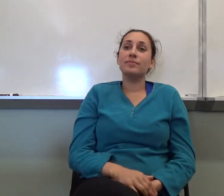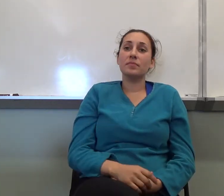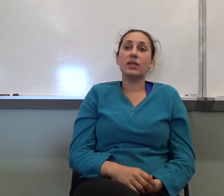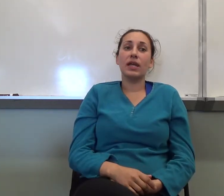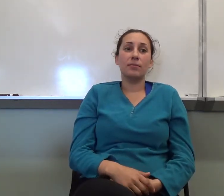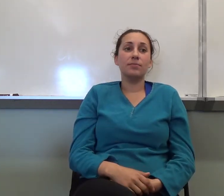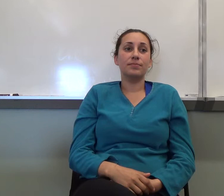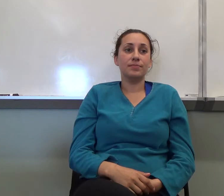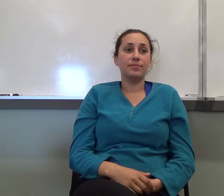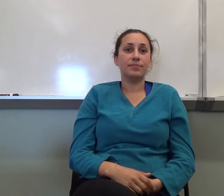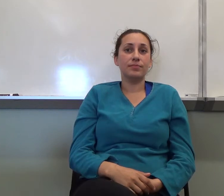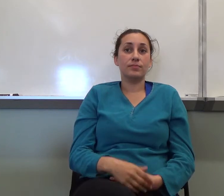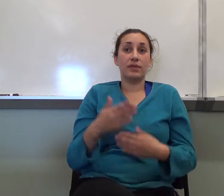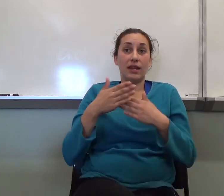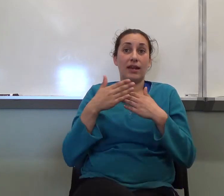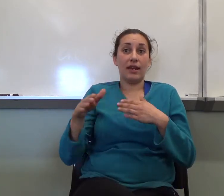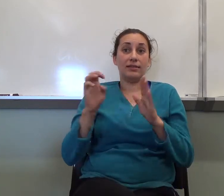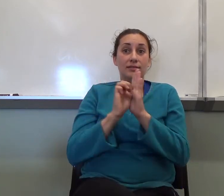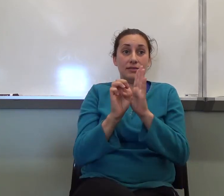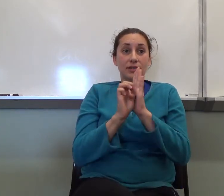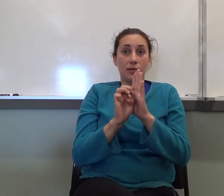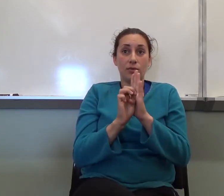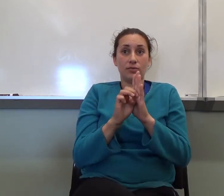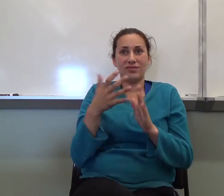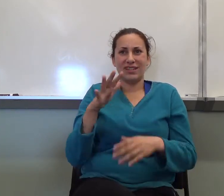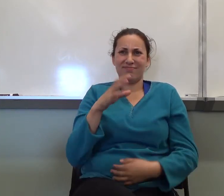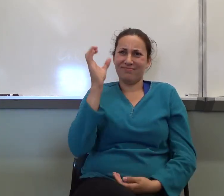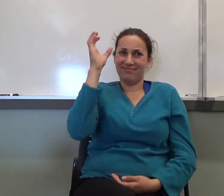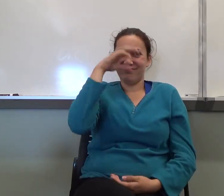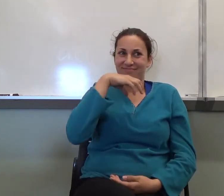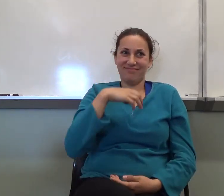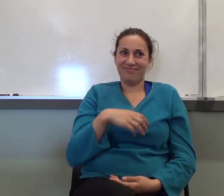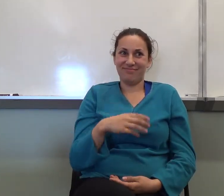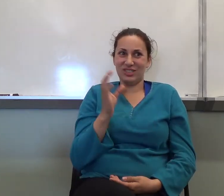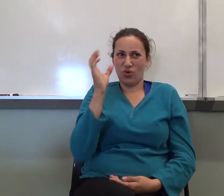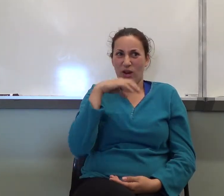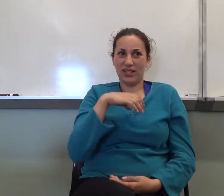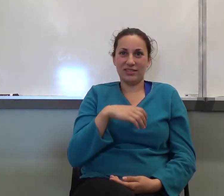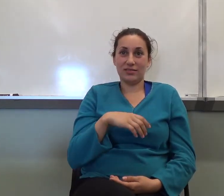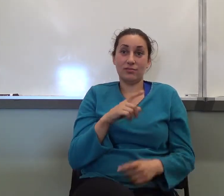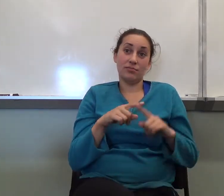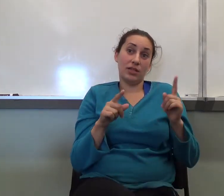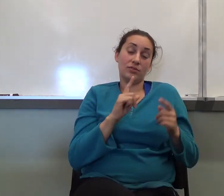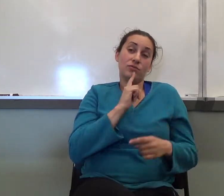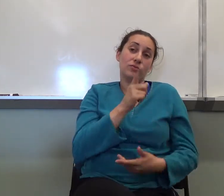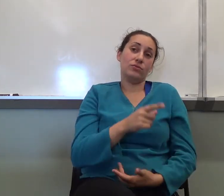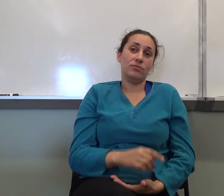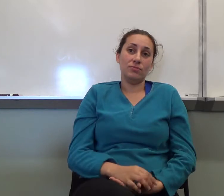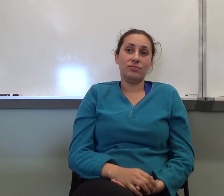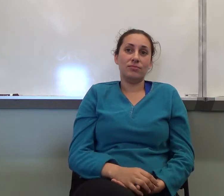Now, the next example is really kind of strange. Strange but true.